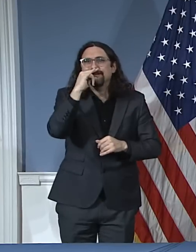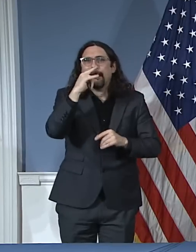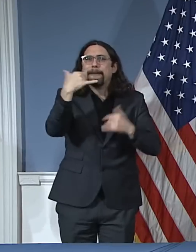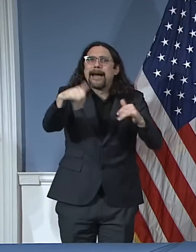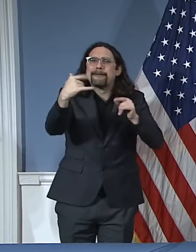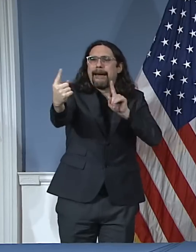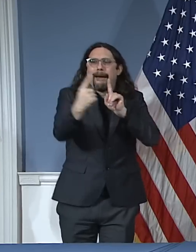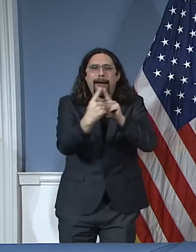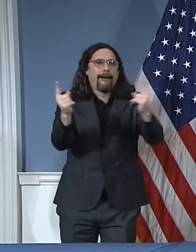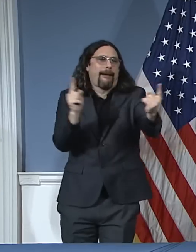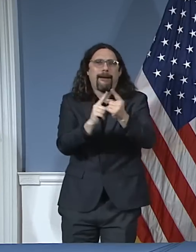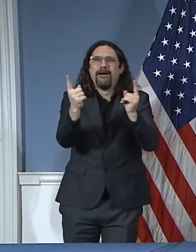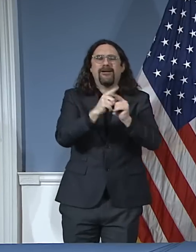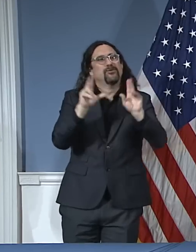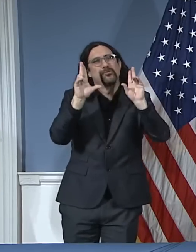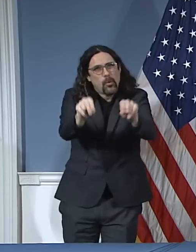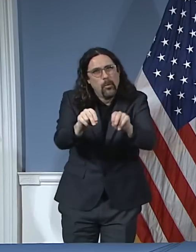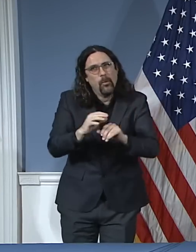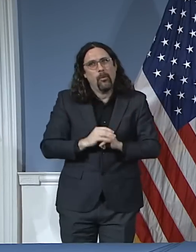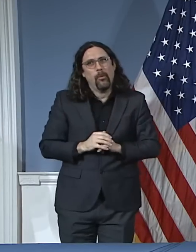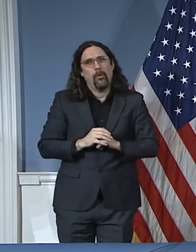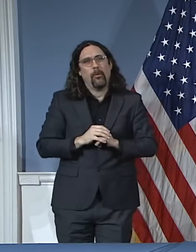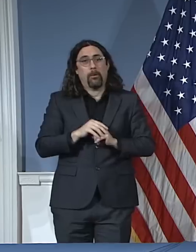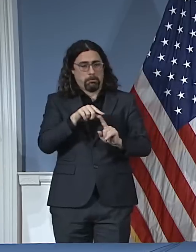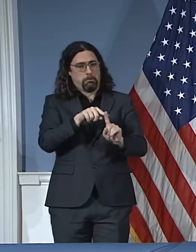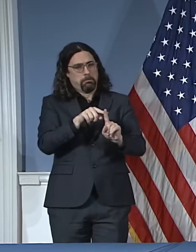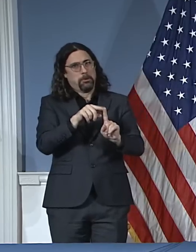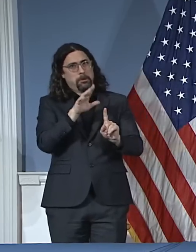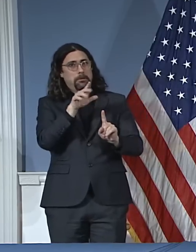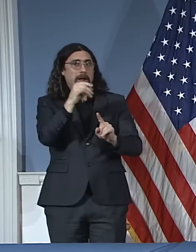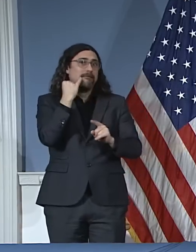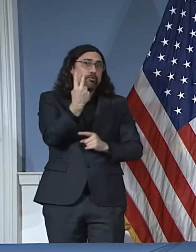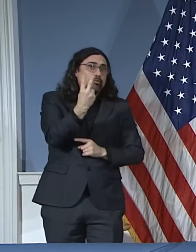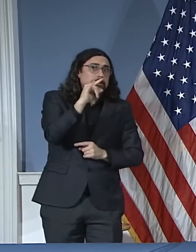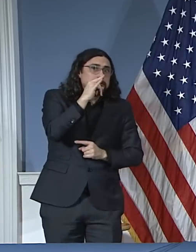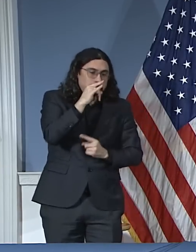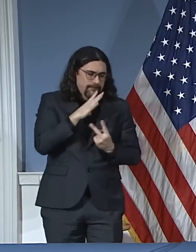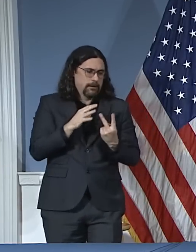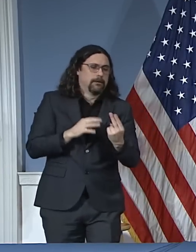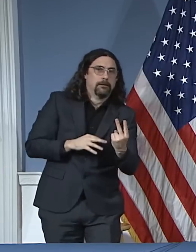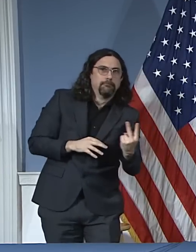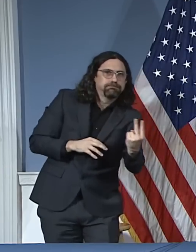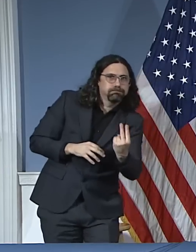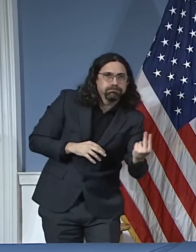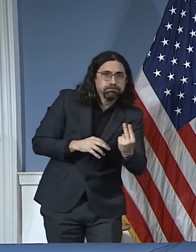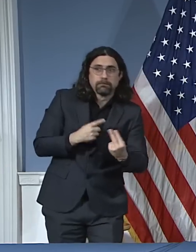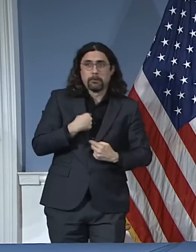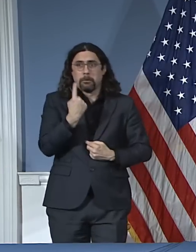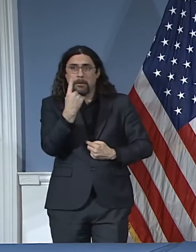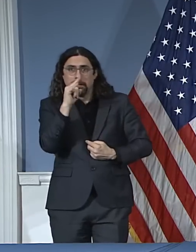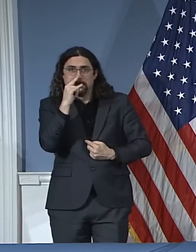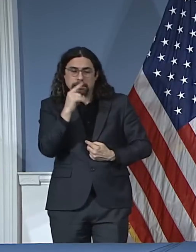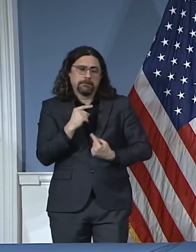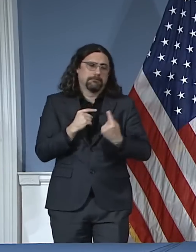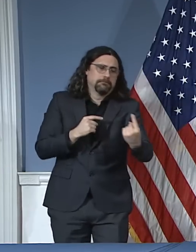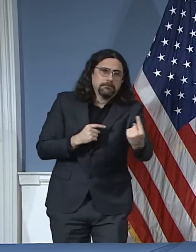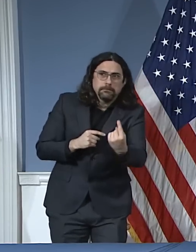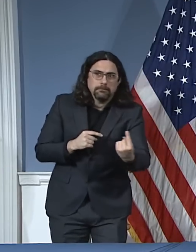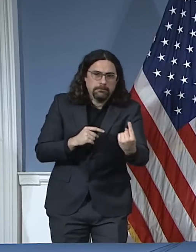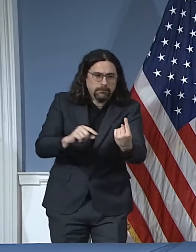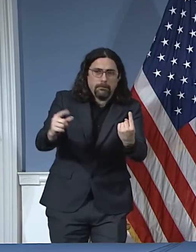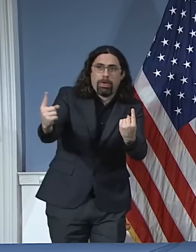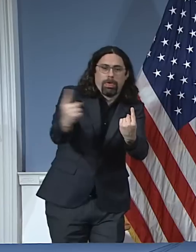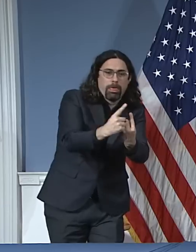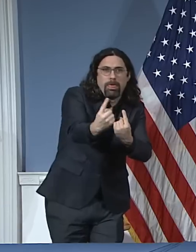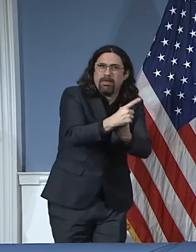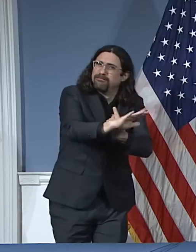parents have said, will the playgrounds be cleaned and sanitized? The answer, just a real blunt New York City answer, is no. They never have